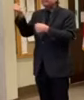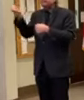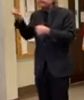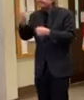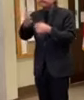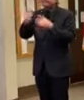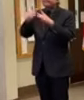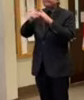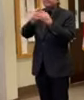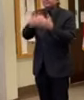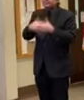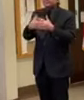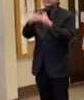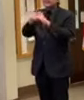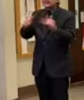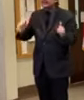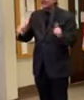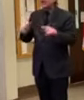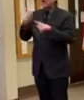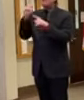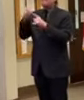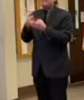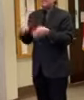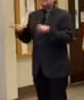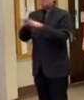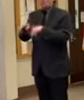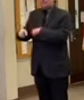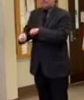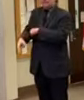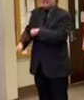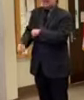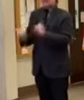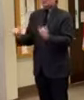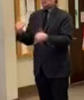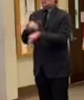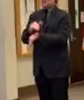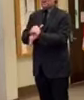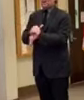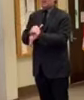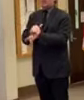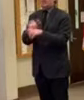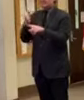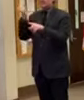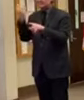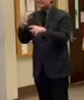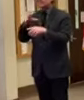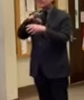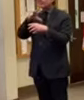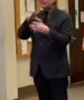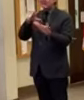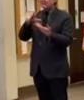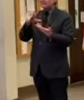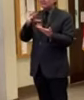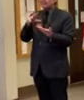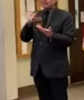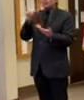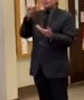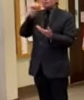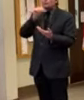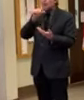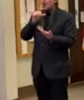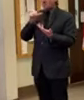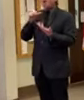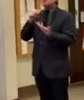not be open and have any gambling activity. That includes the bars, includes the convenience stores, includes the grocery